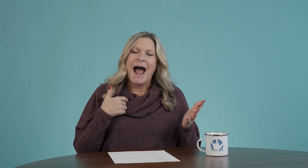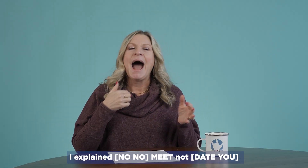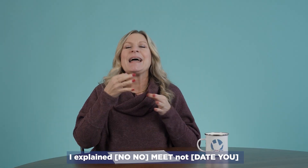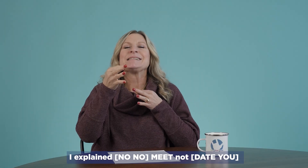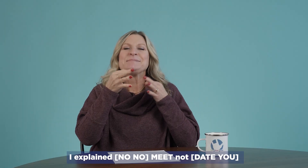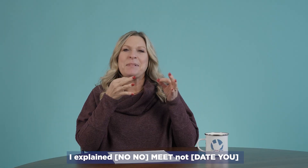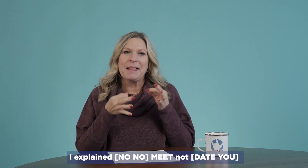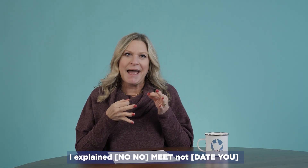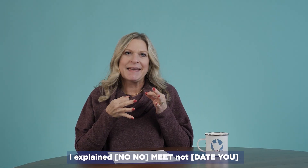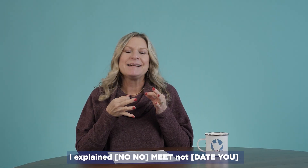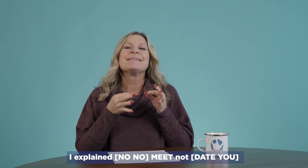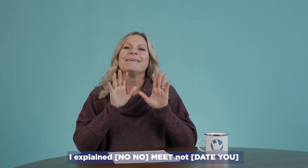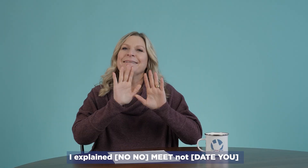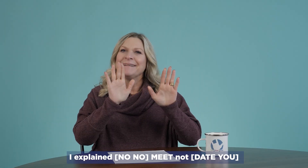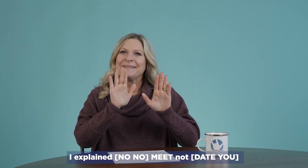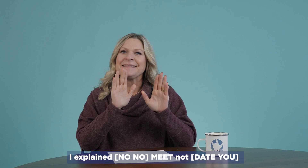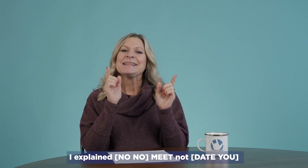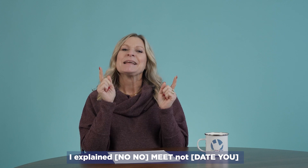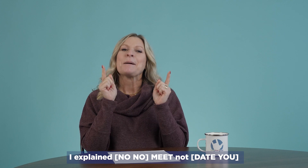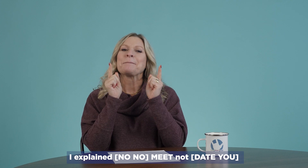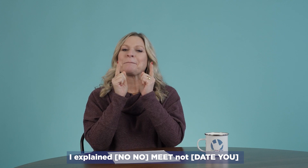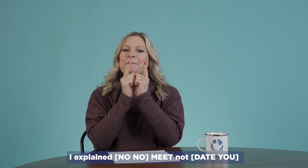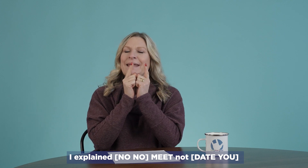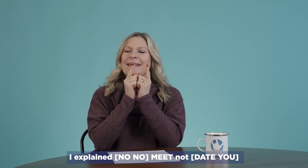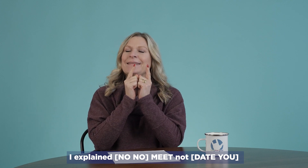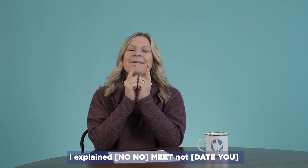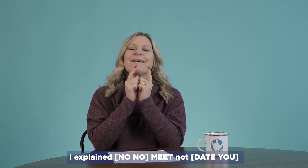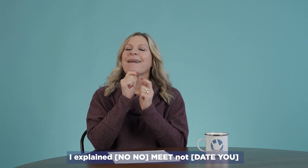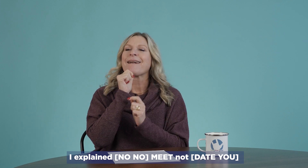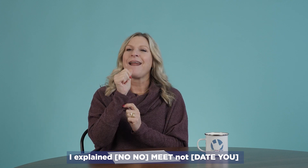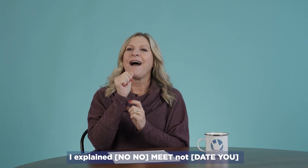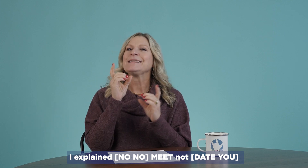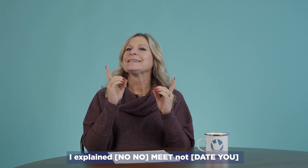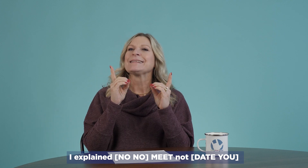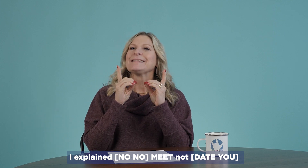I explained. Meet, not